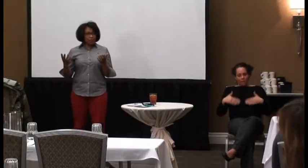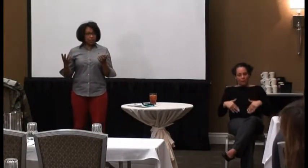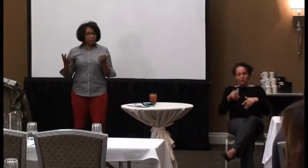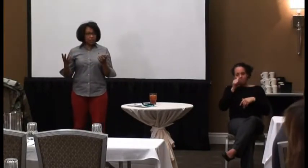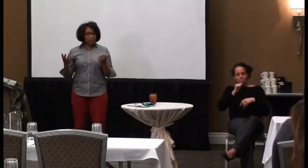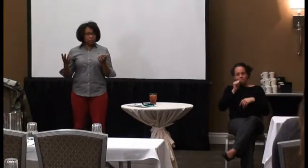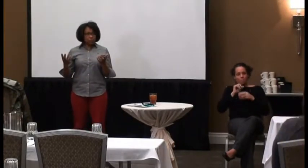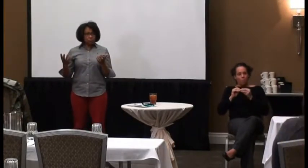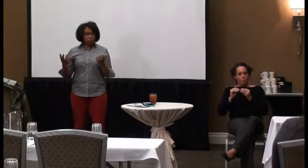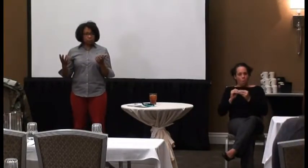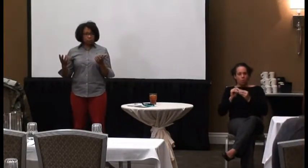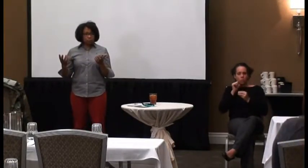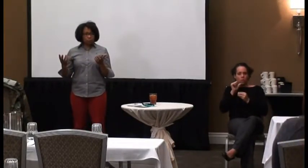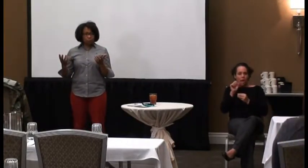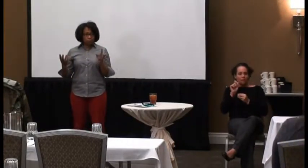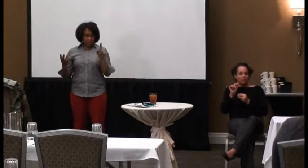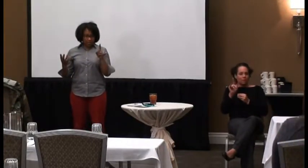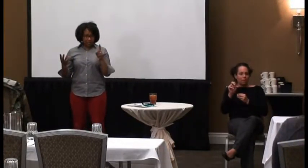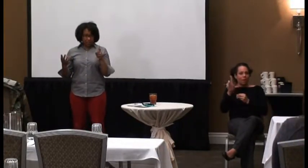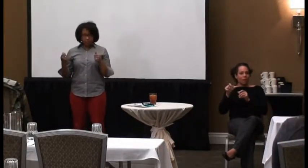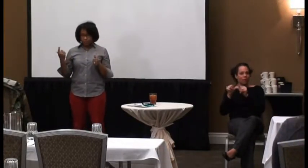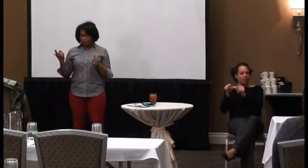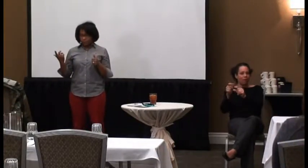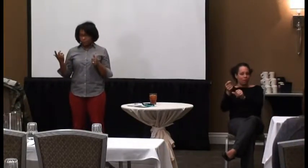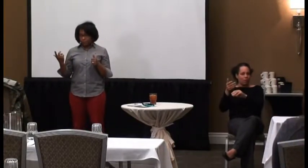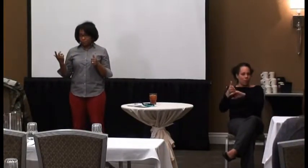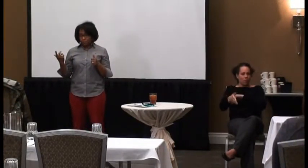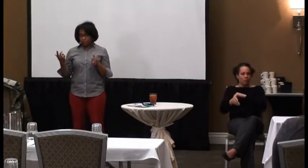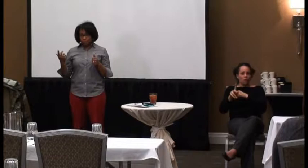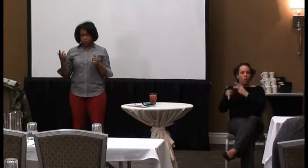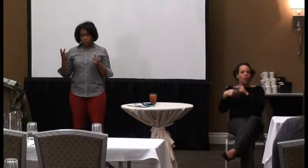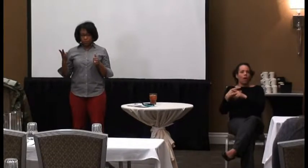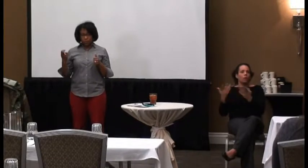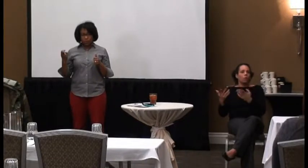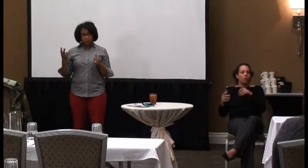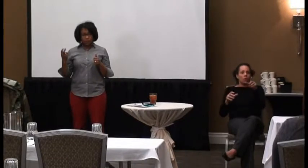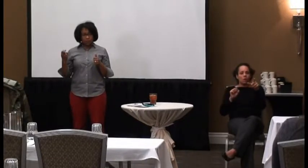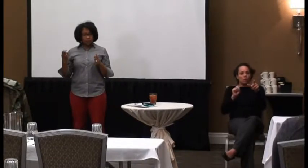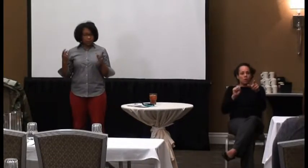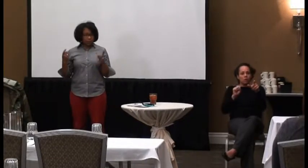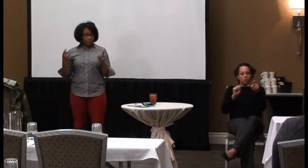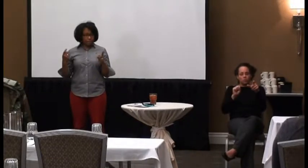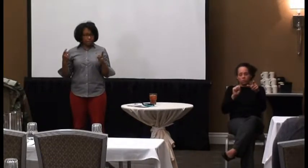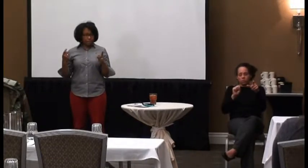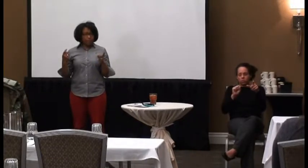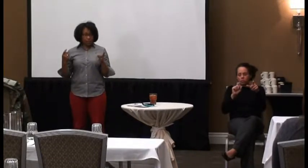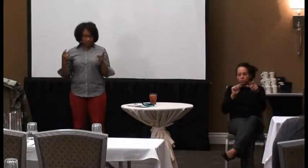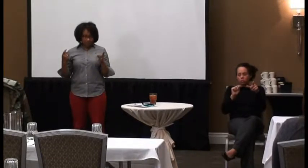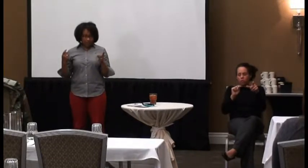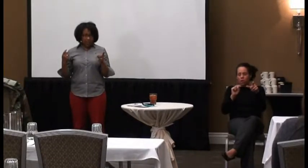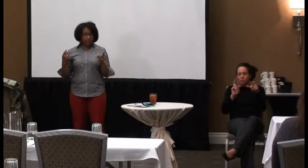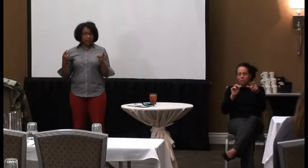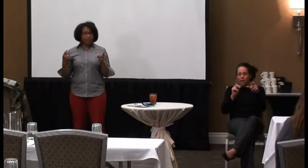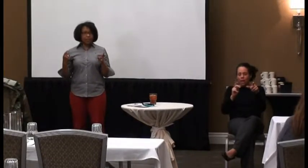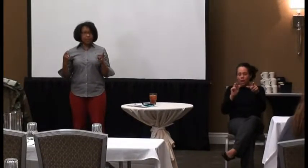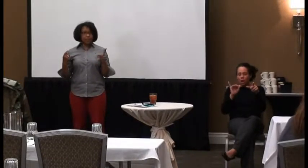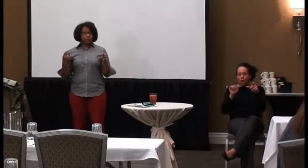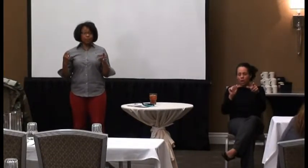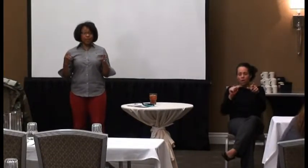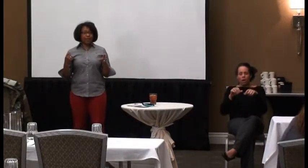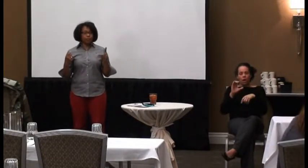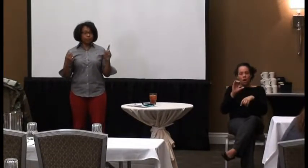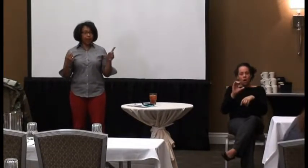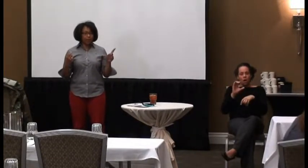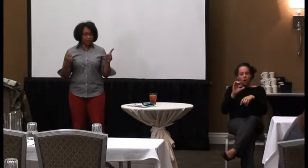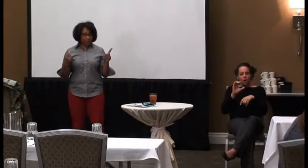any non-stimulants? Yes. There are two other ones. Clonidine. And there is